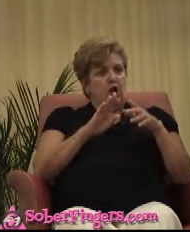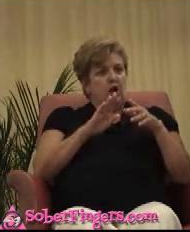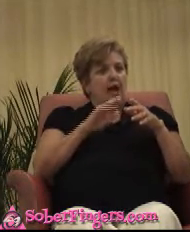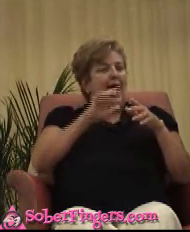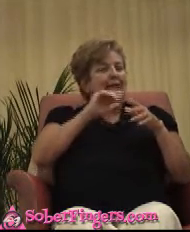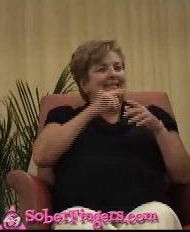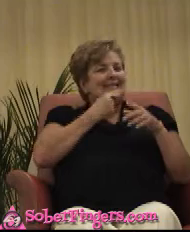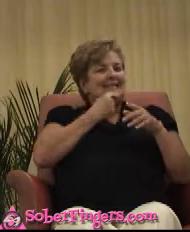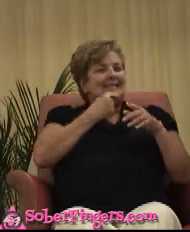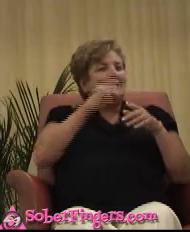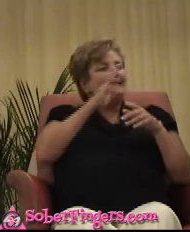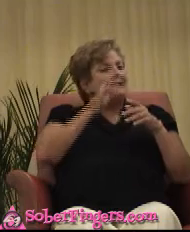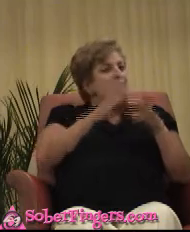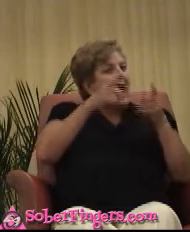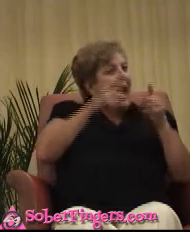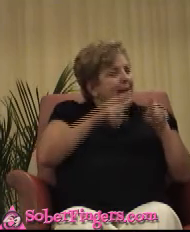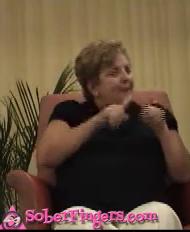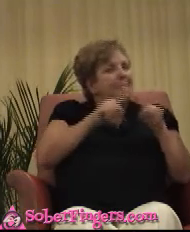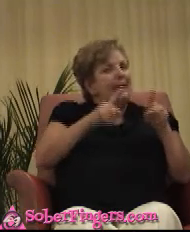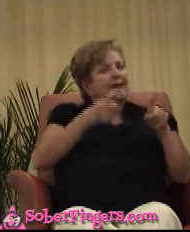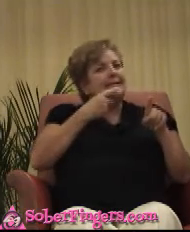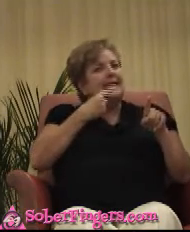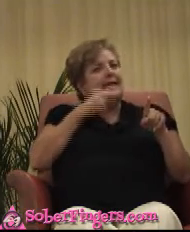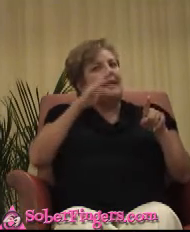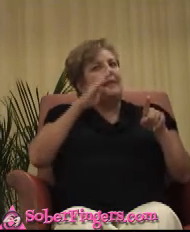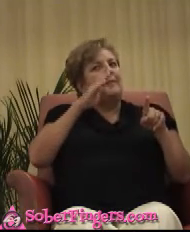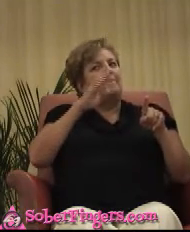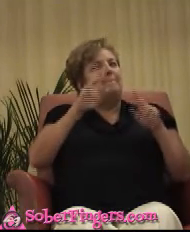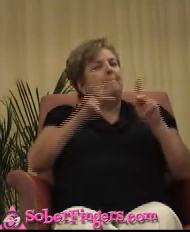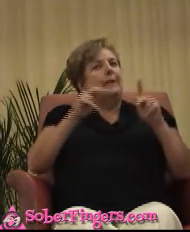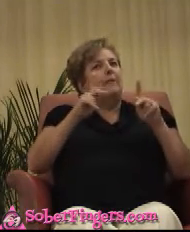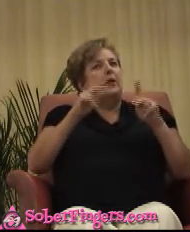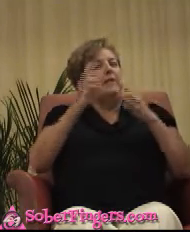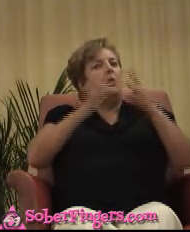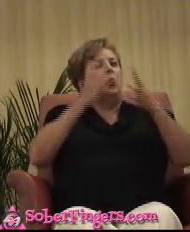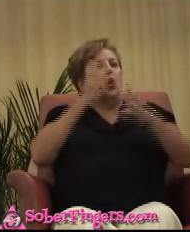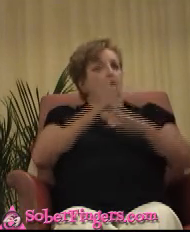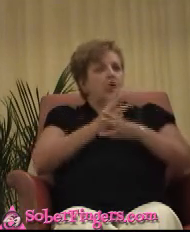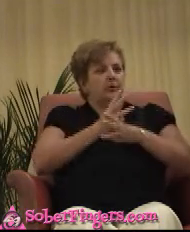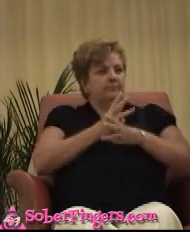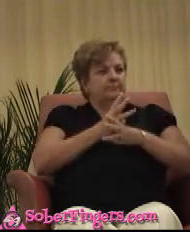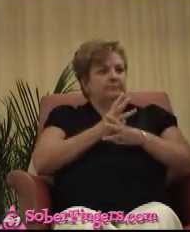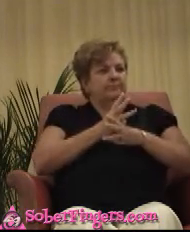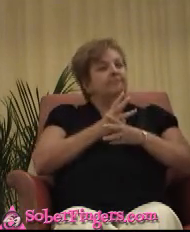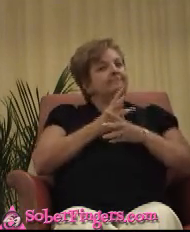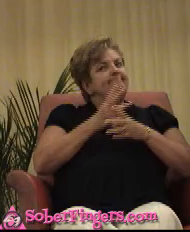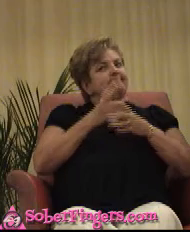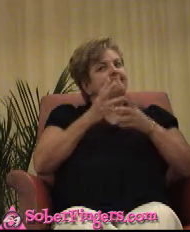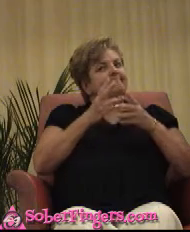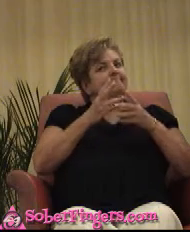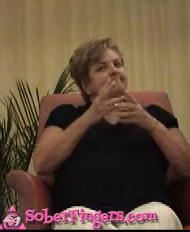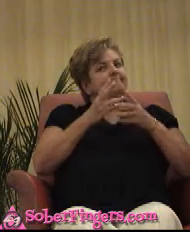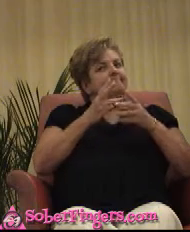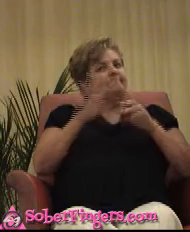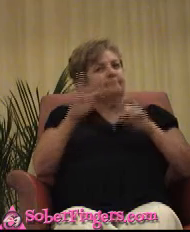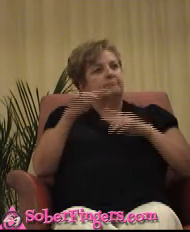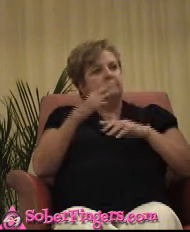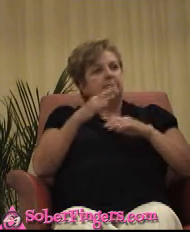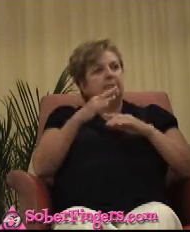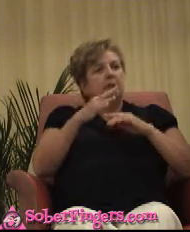I just said it never come to the public's attention. And that is that an airline crew was arrested for having flown drunk.